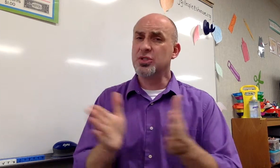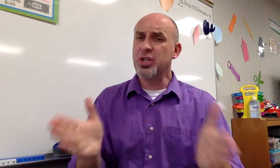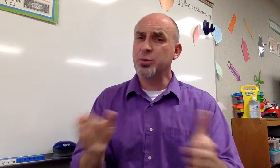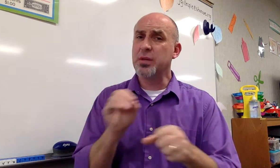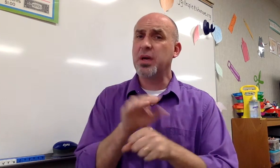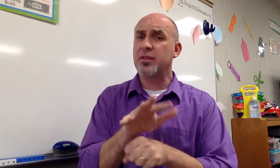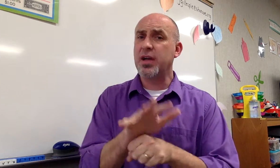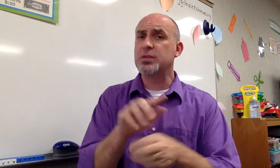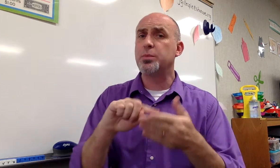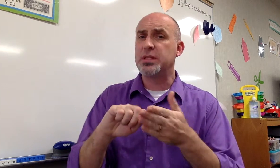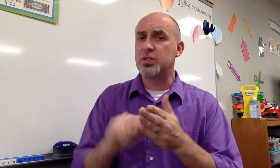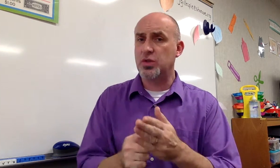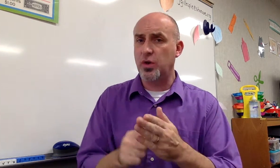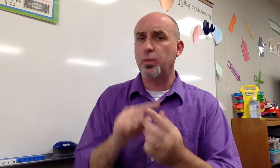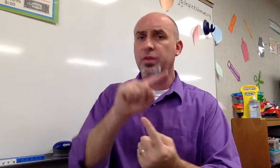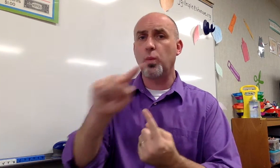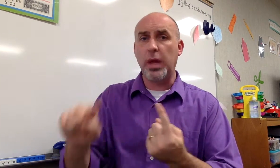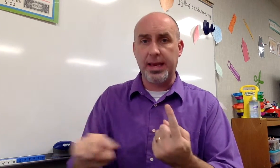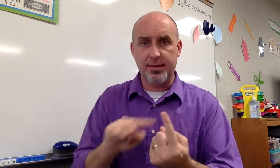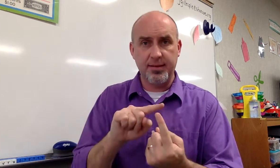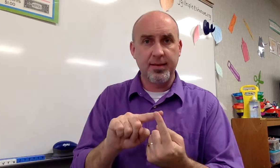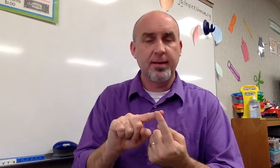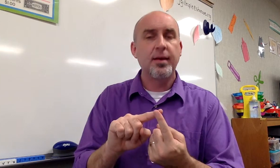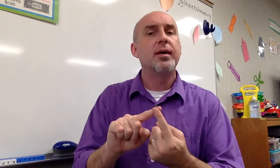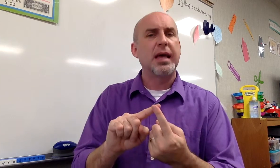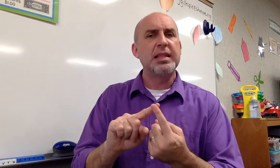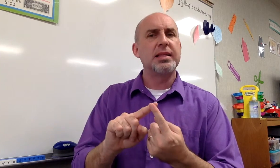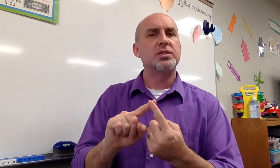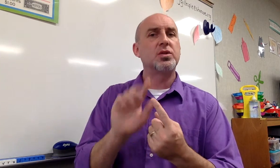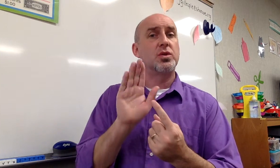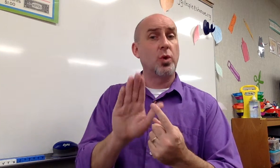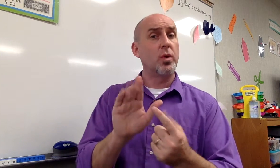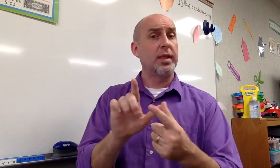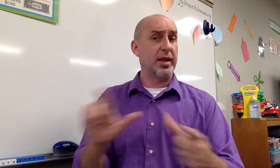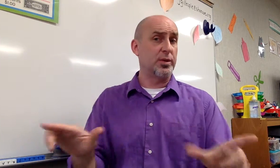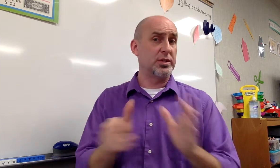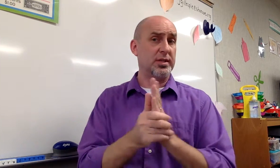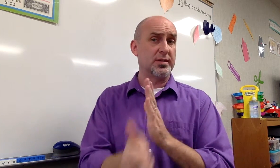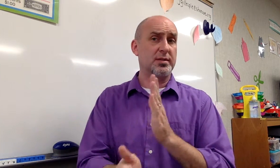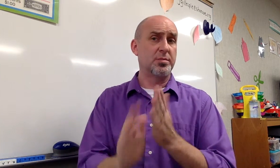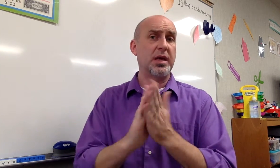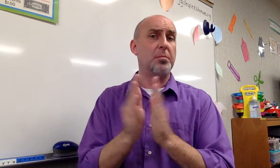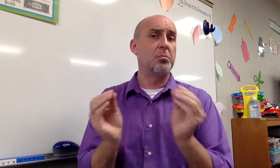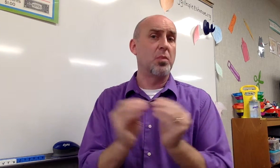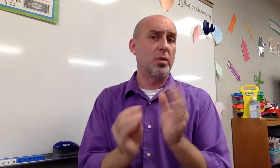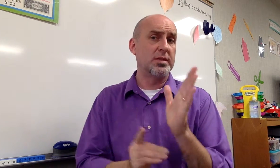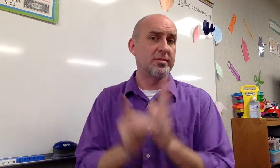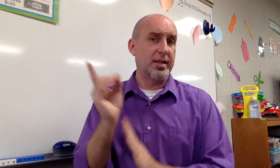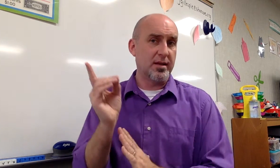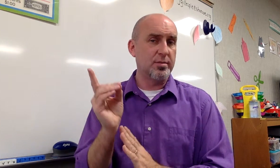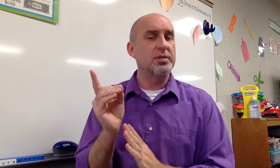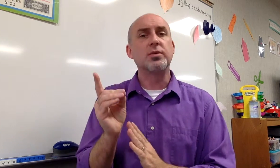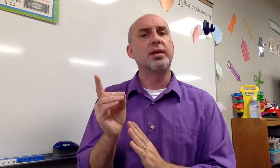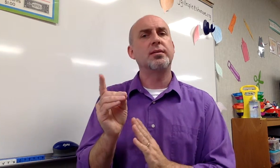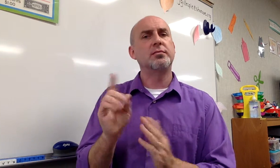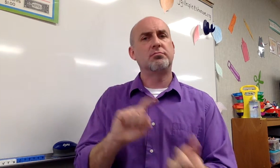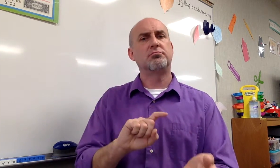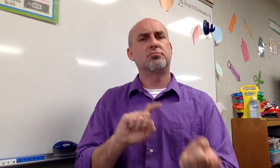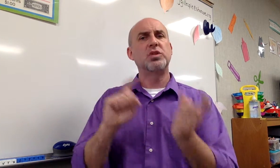Generally, my advice would be to start with when, and then as your language skills become more developed, you can make